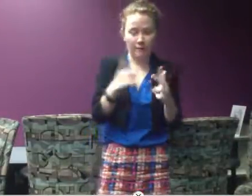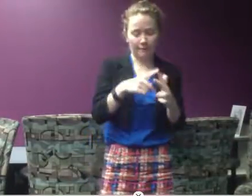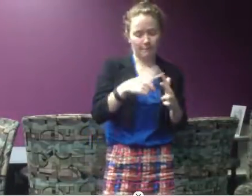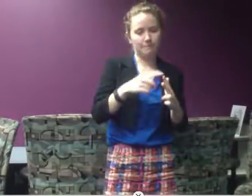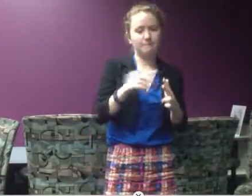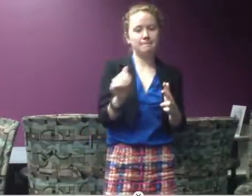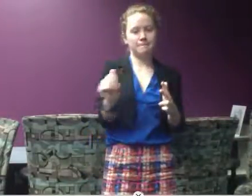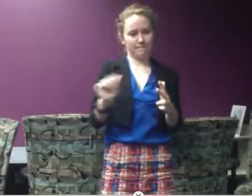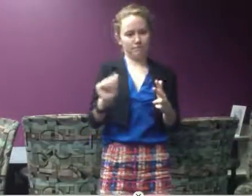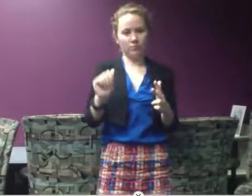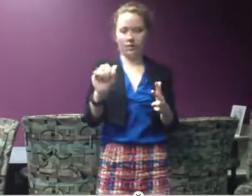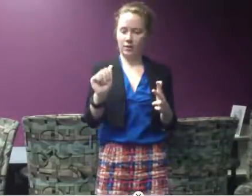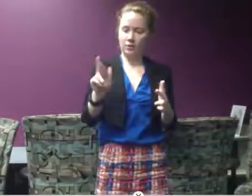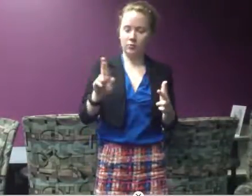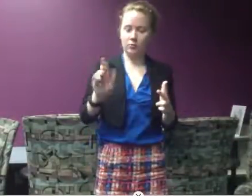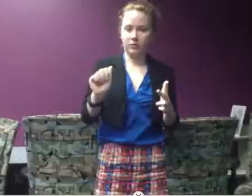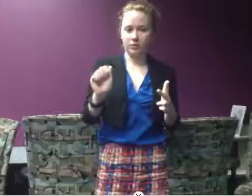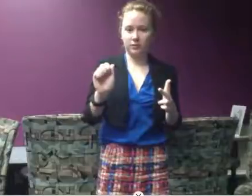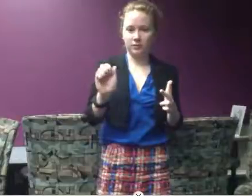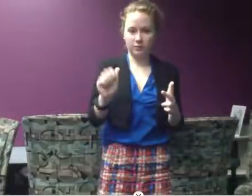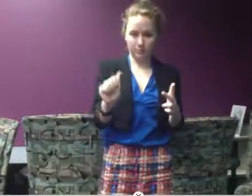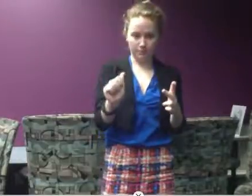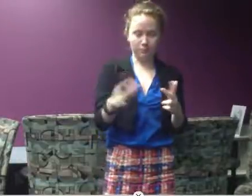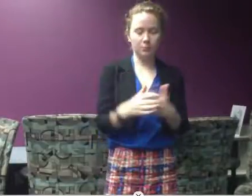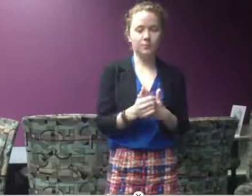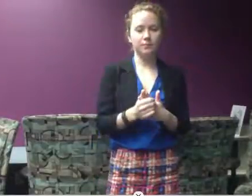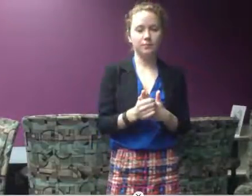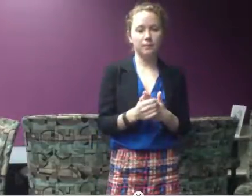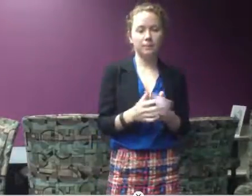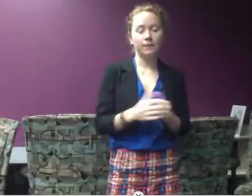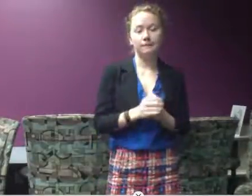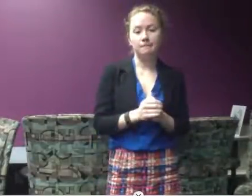and what they equal for area, and that will all together will equal area.